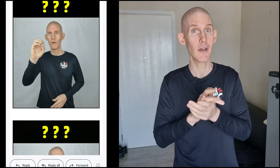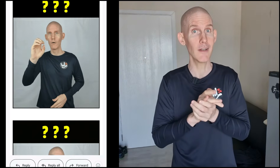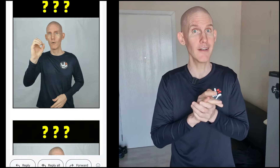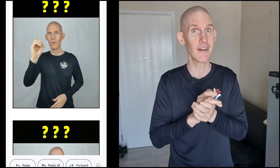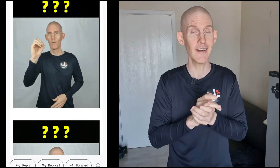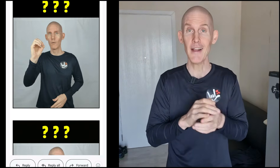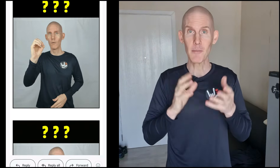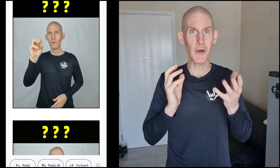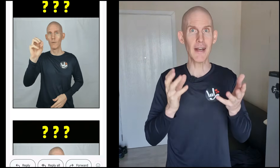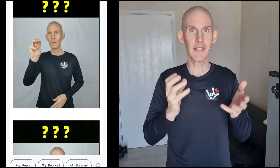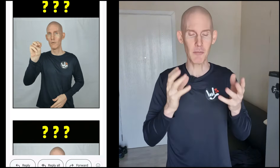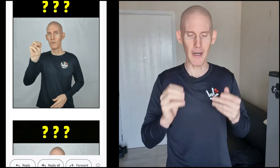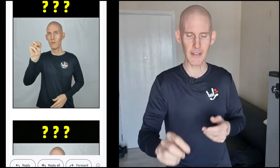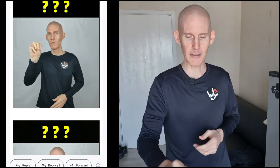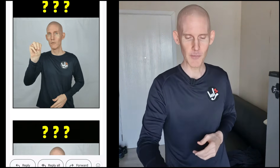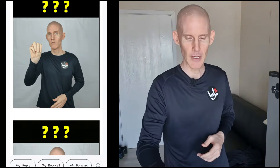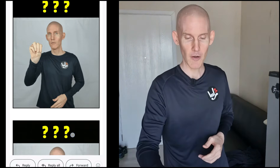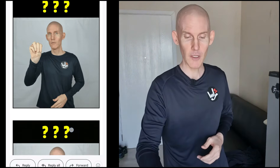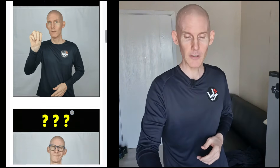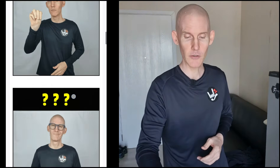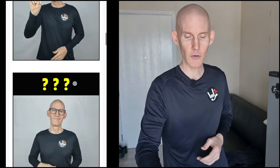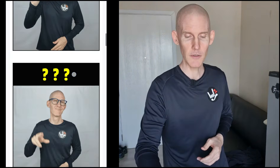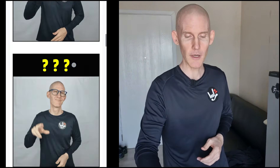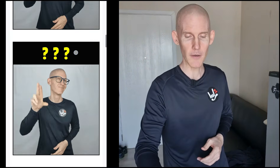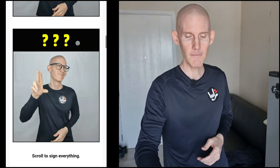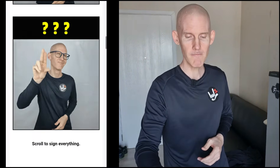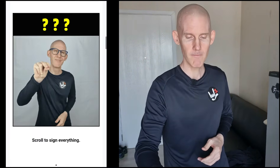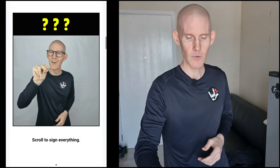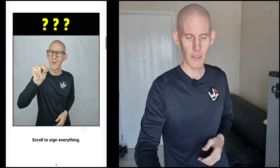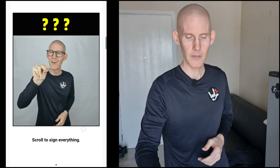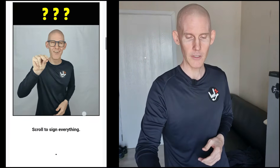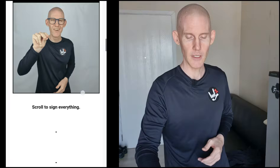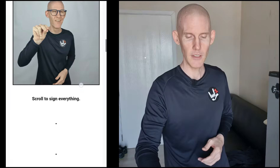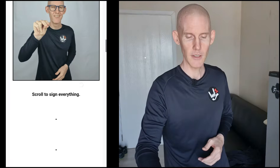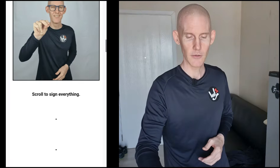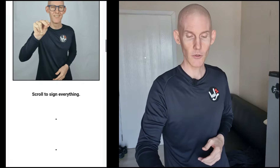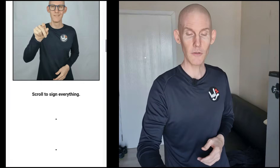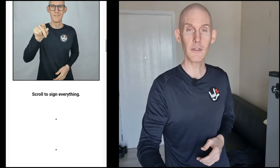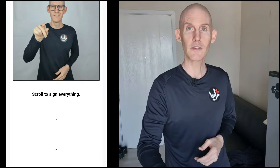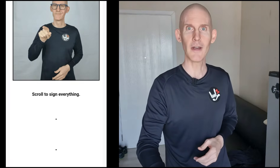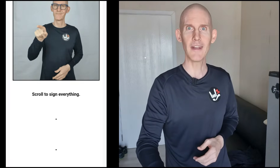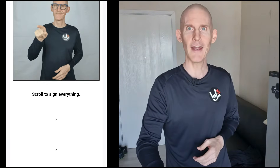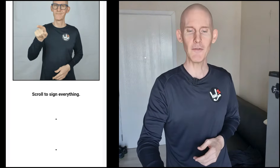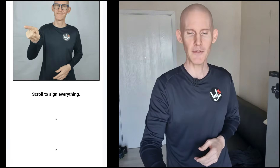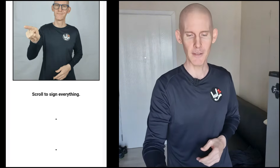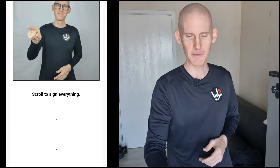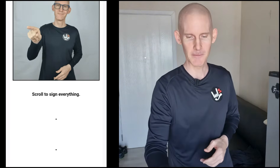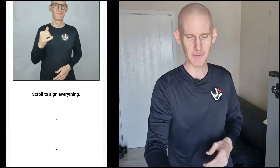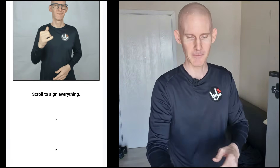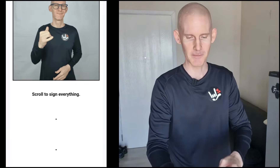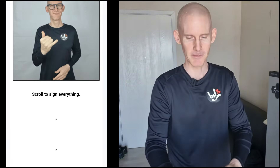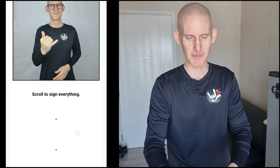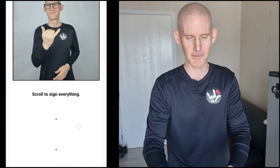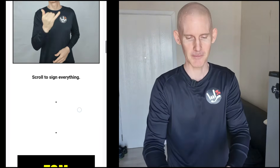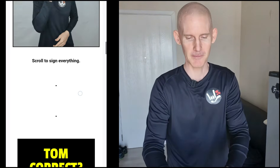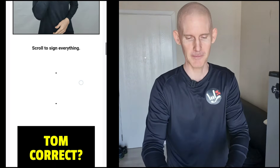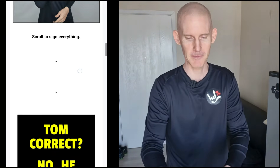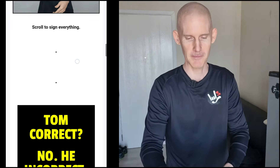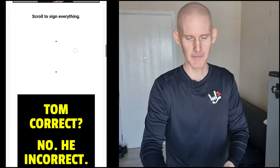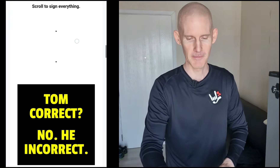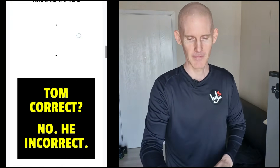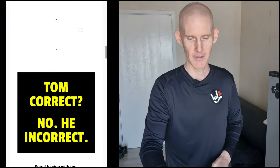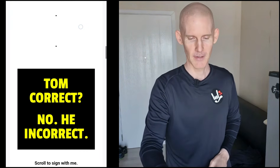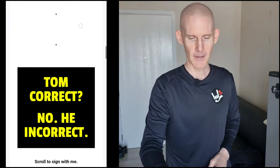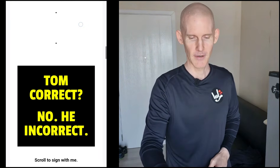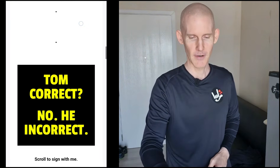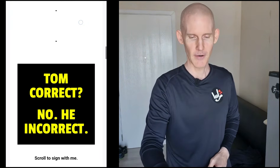what I'm signing. Practice, practice. All right, let's scroll down and see. Scroll to sign everything.